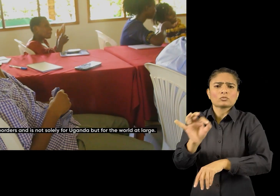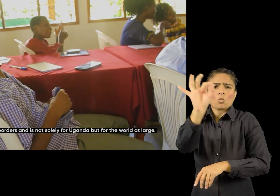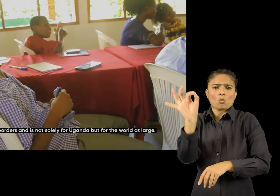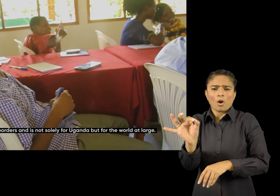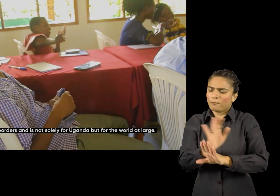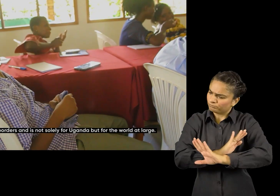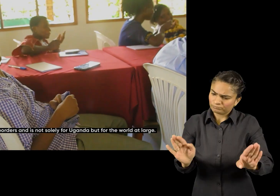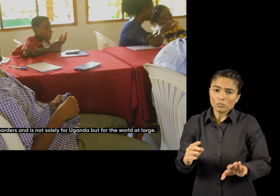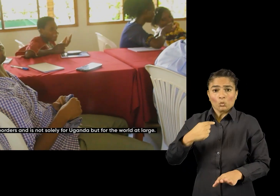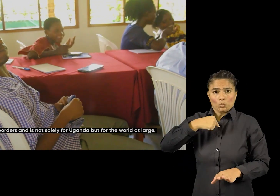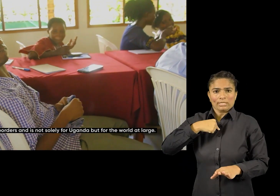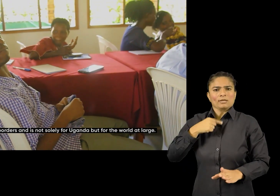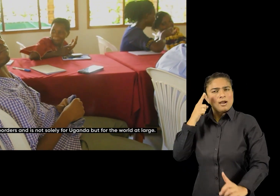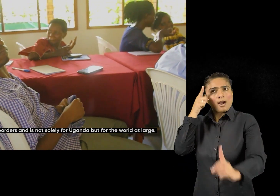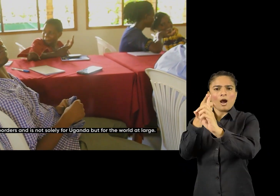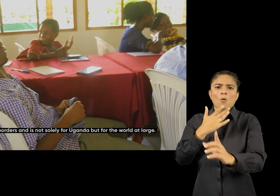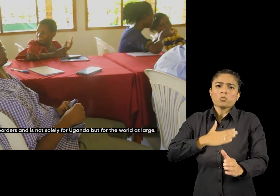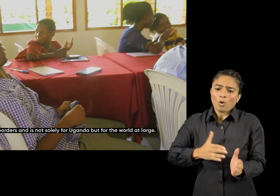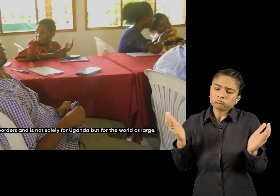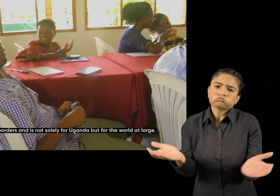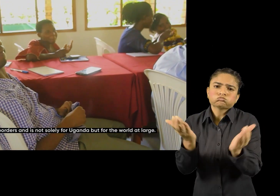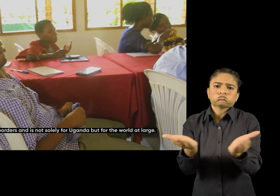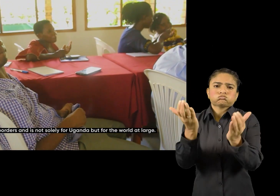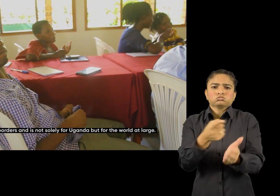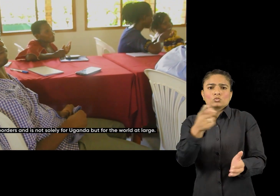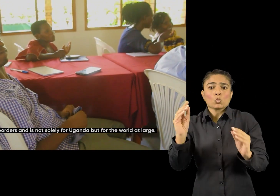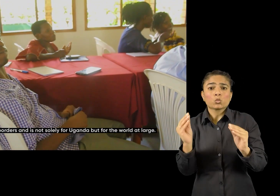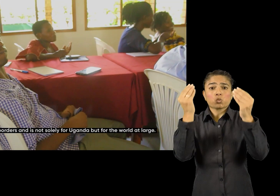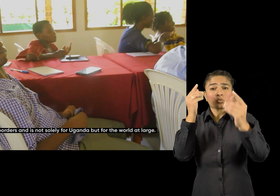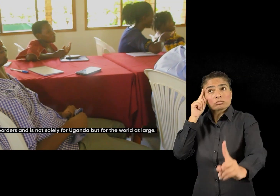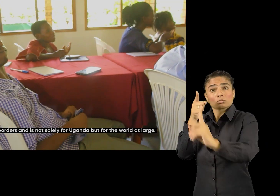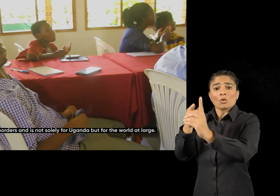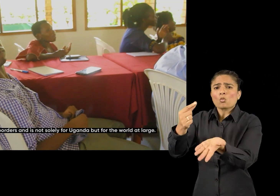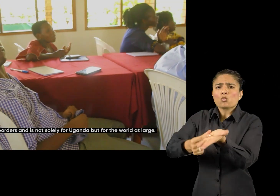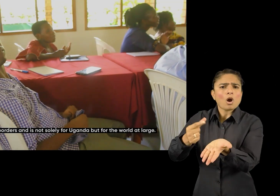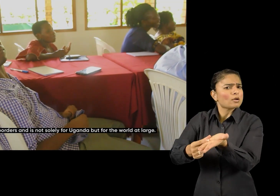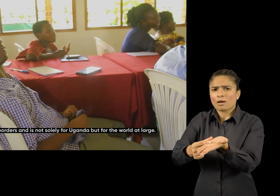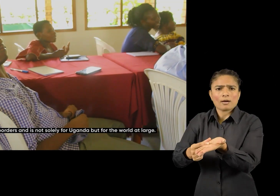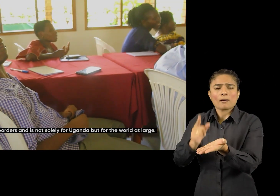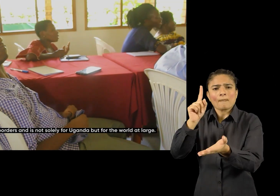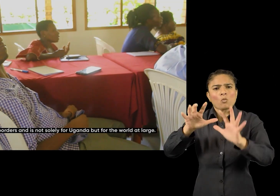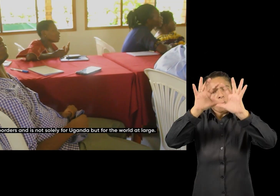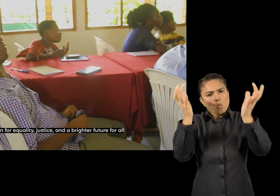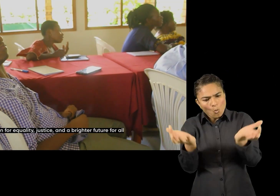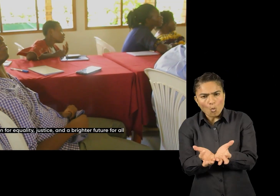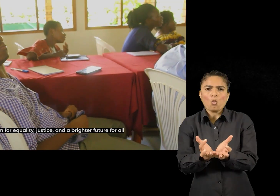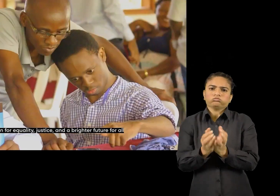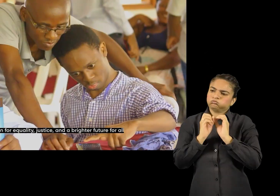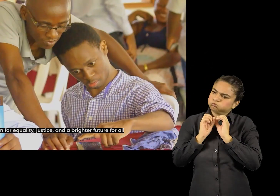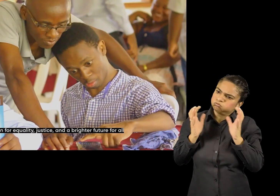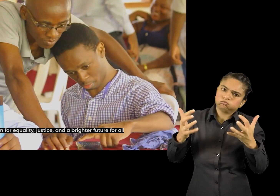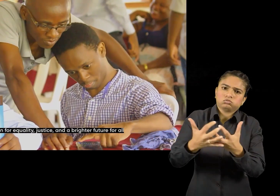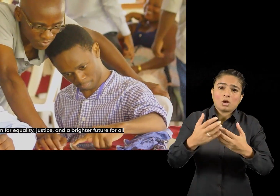dreams. This mission transcends borders and is not solely for Uganda, but for the world at large. It